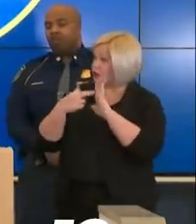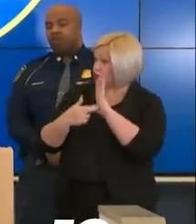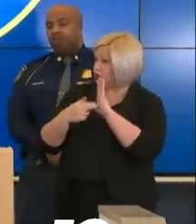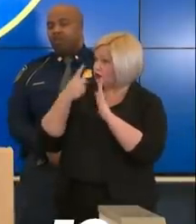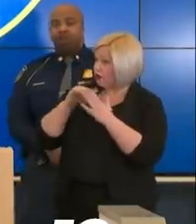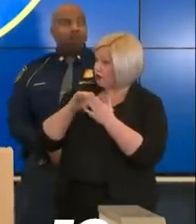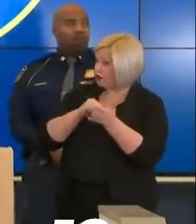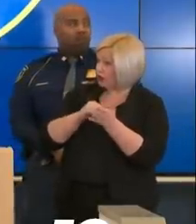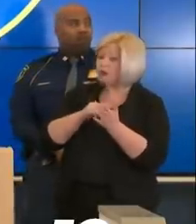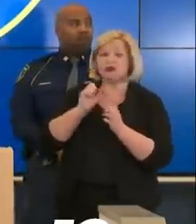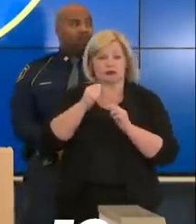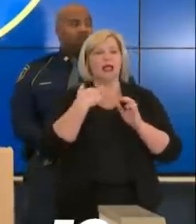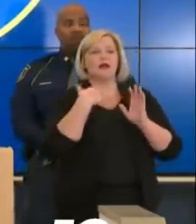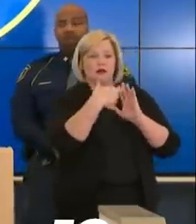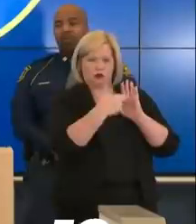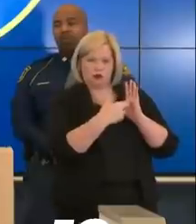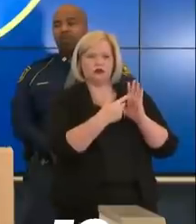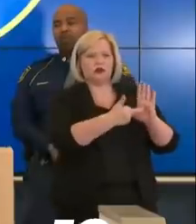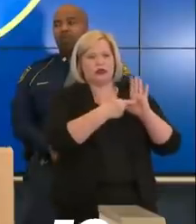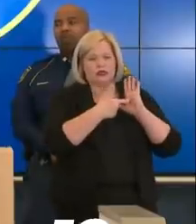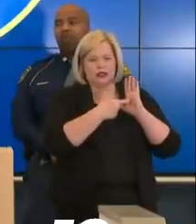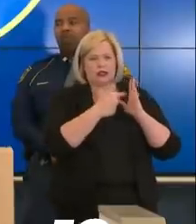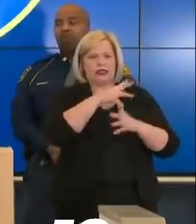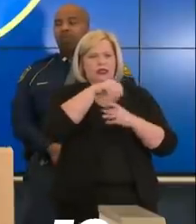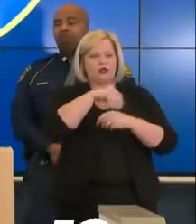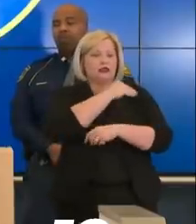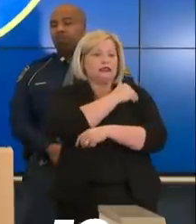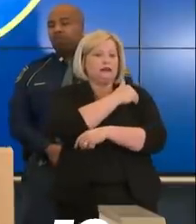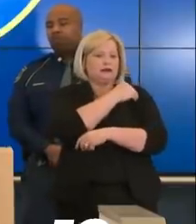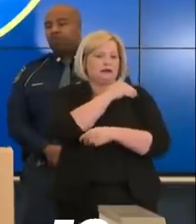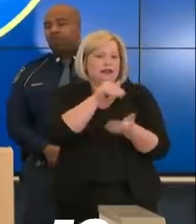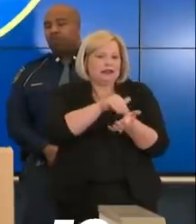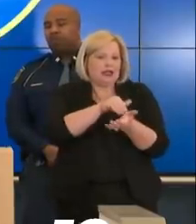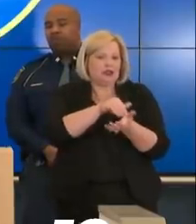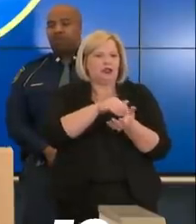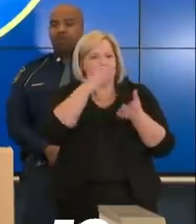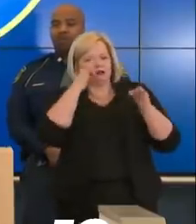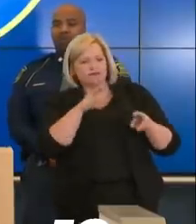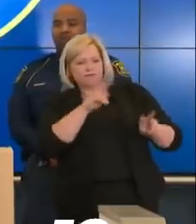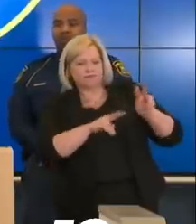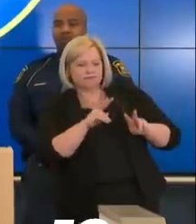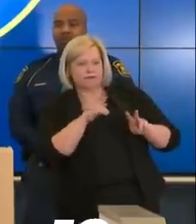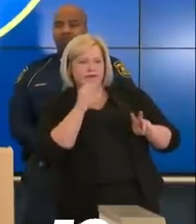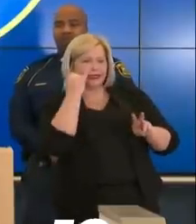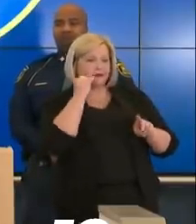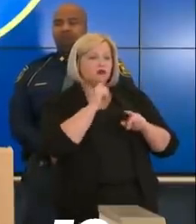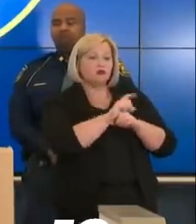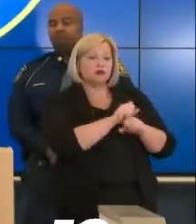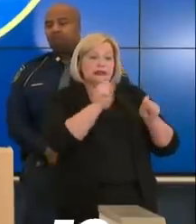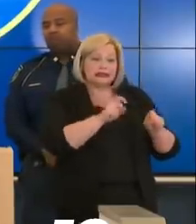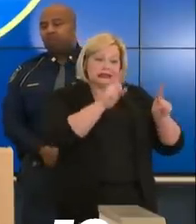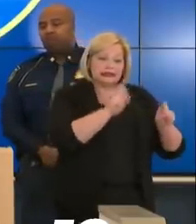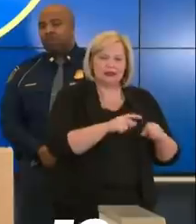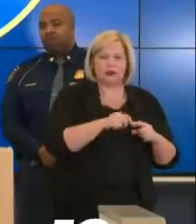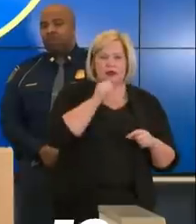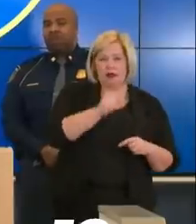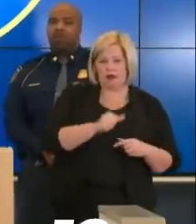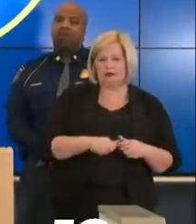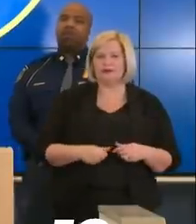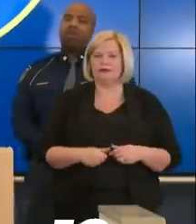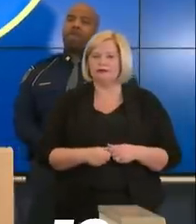There is guidance that includes the clinician using their discretion as far as a test needing to be done.